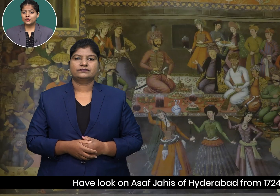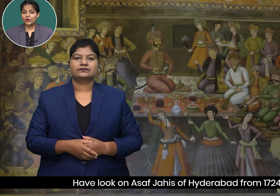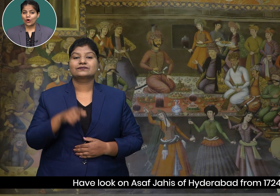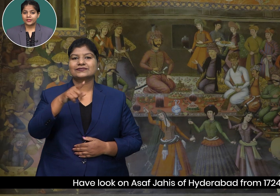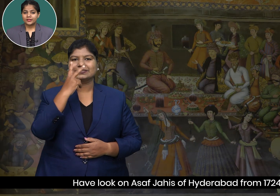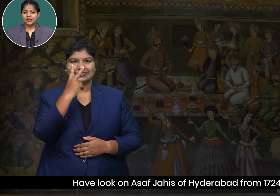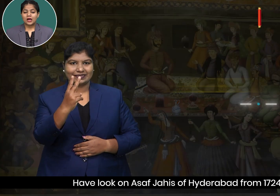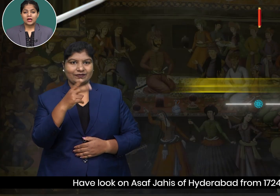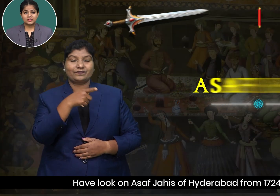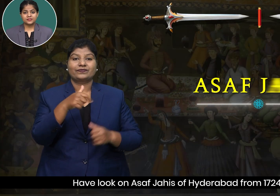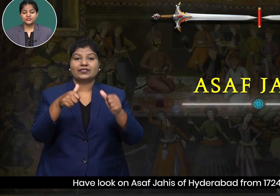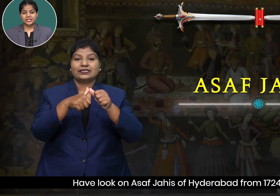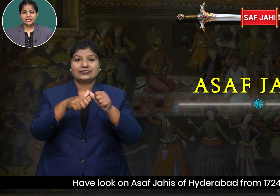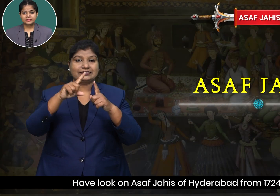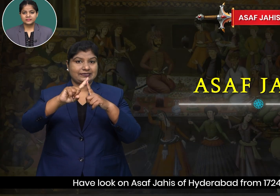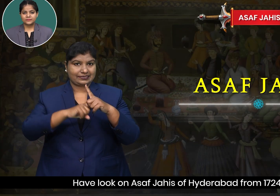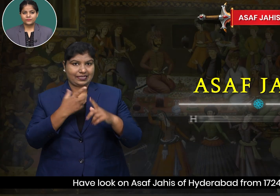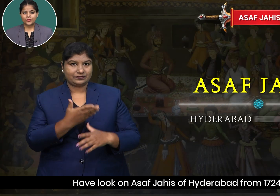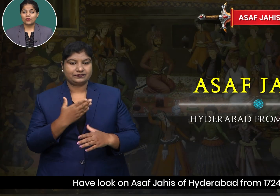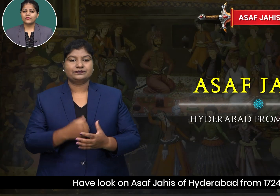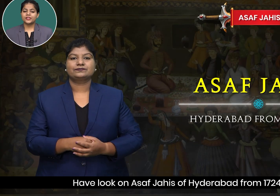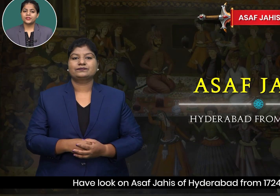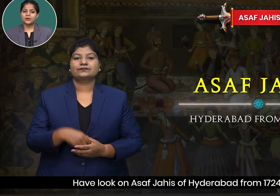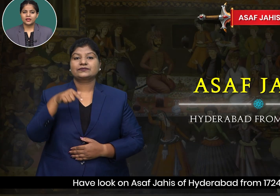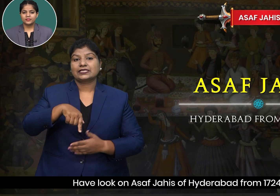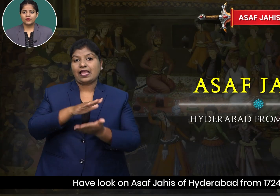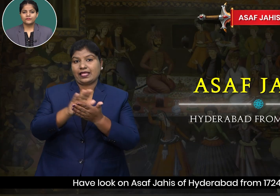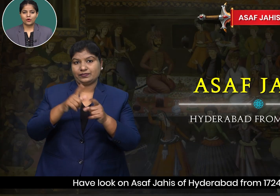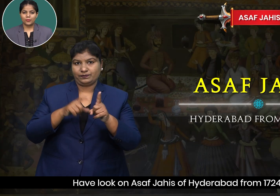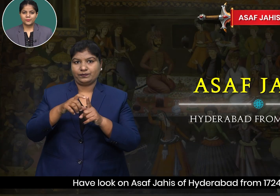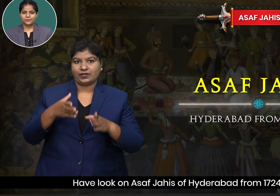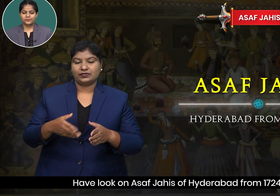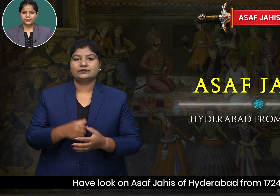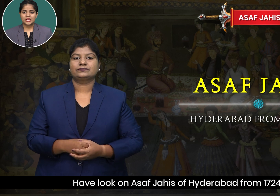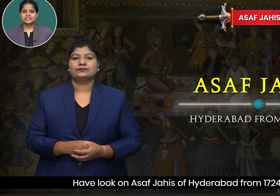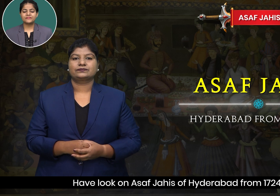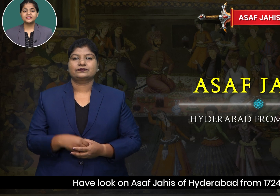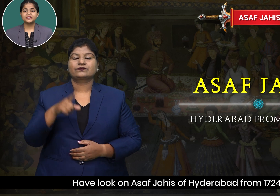Have a look on Asaf Jahi's of Hyderabad from